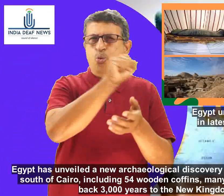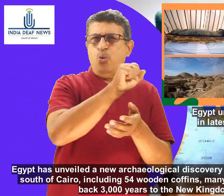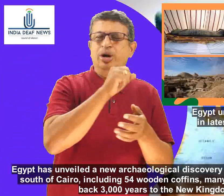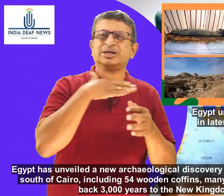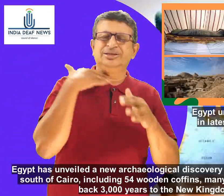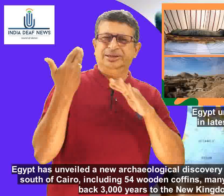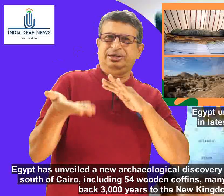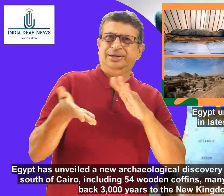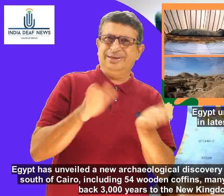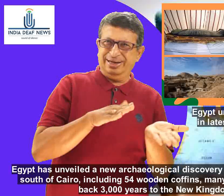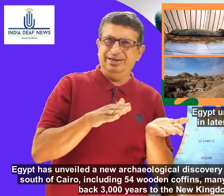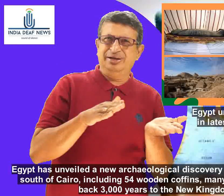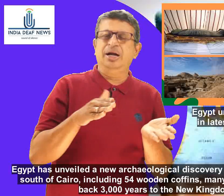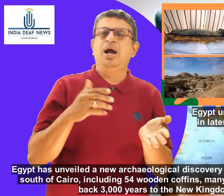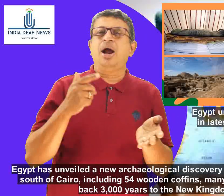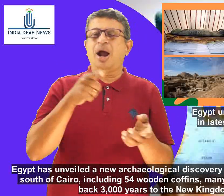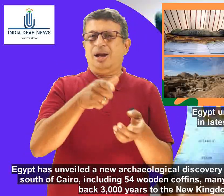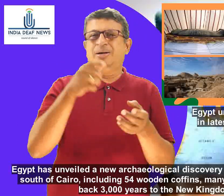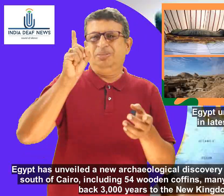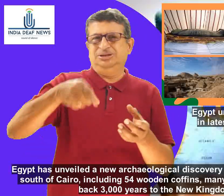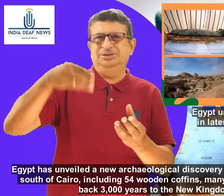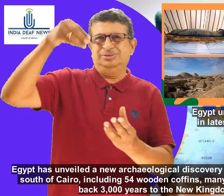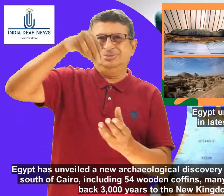the pyramid of her husband, King Teti.